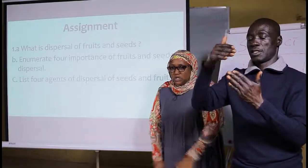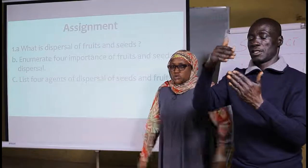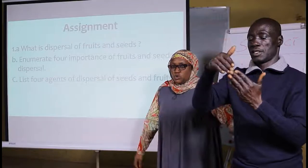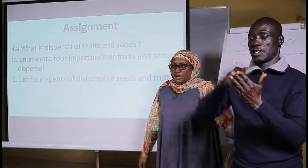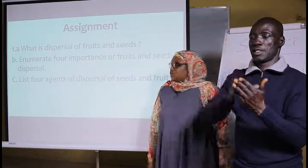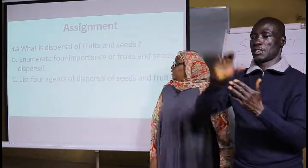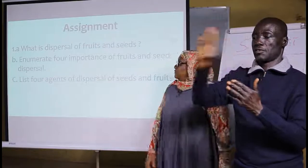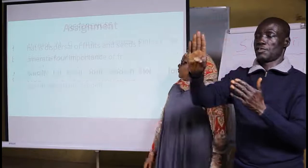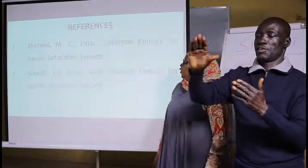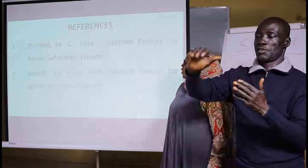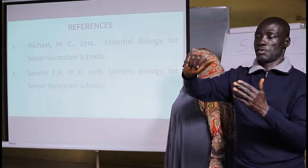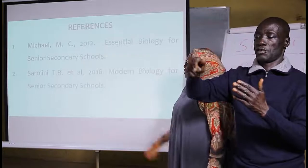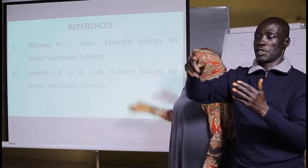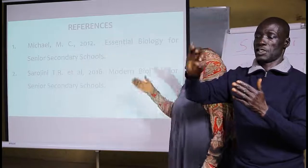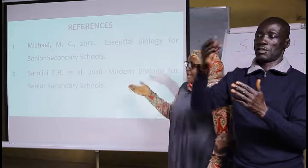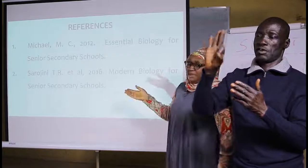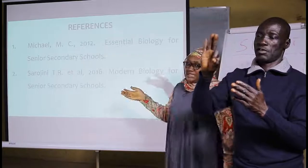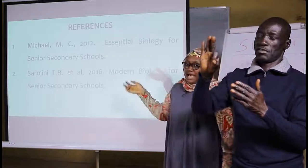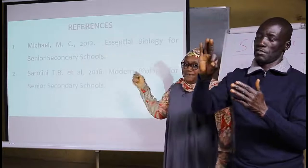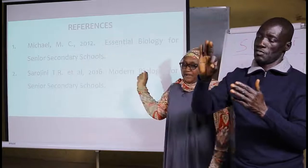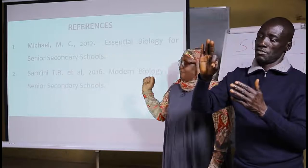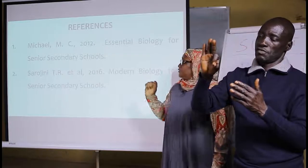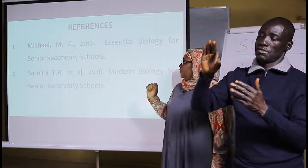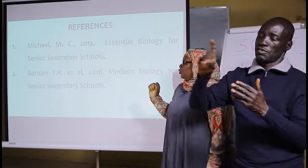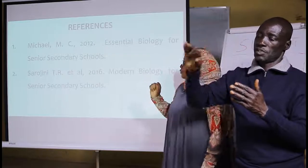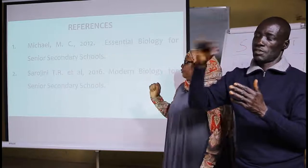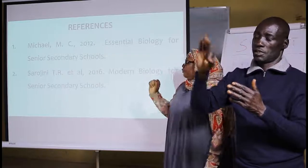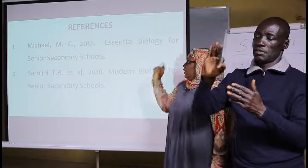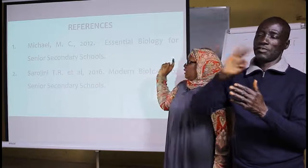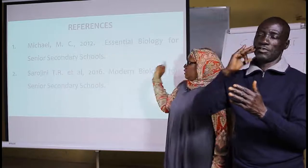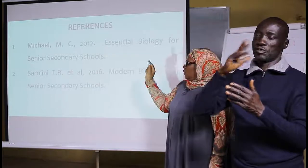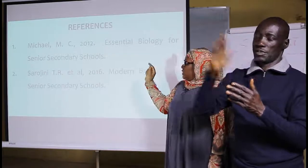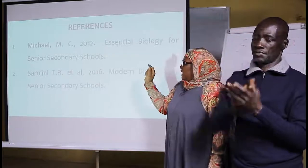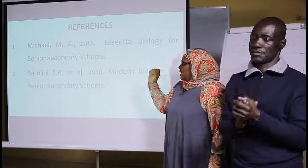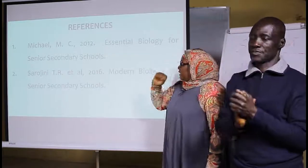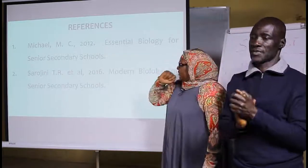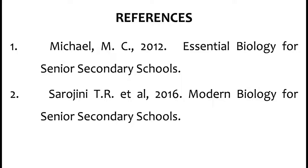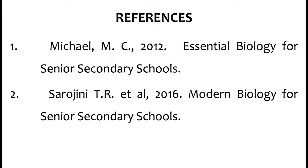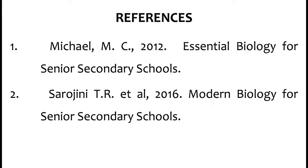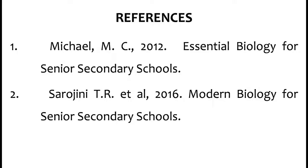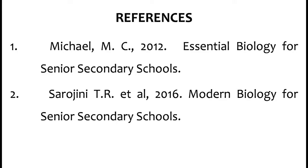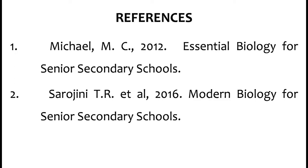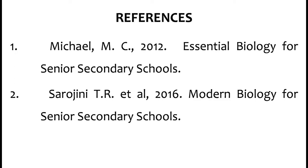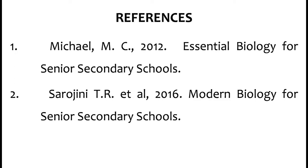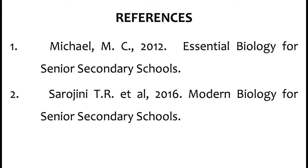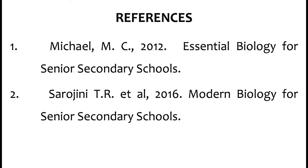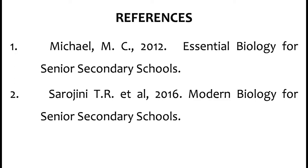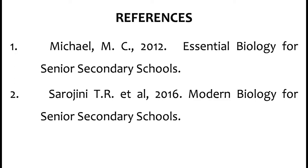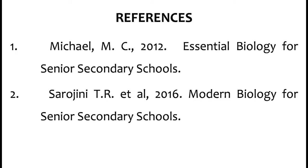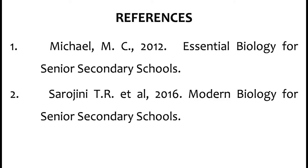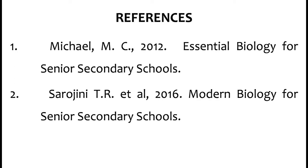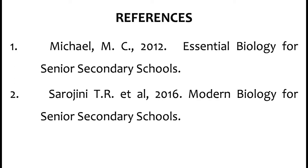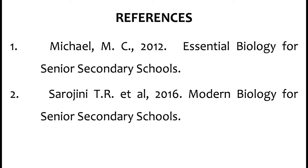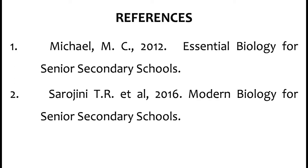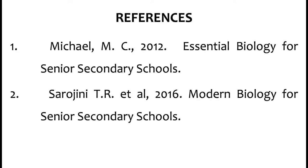fruit. So my student, for your assignment, I have reference for you. Reference number 1 is you can